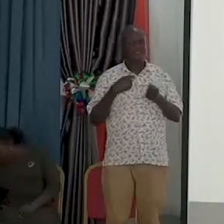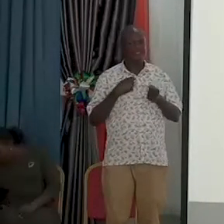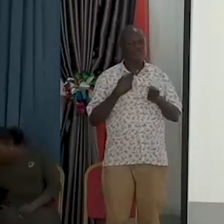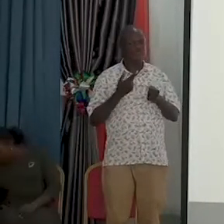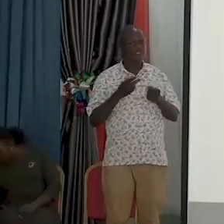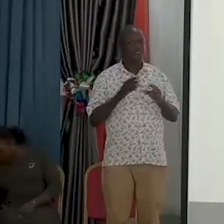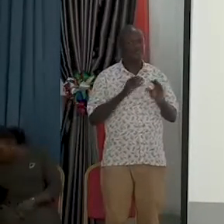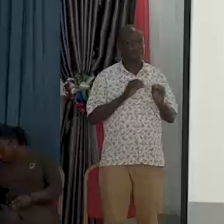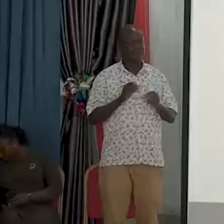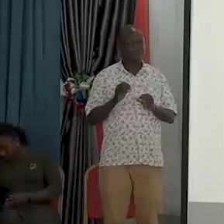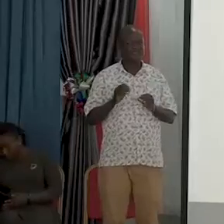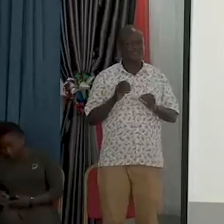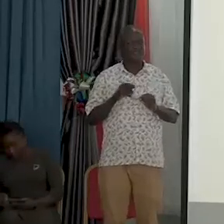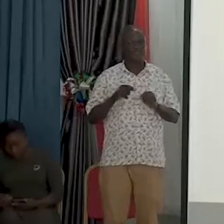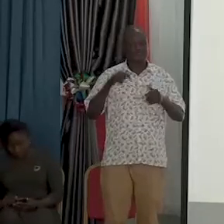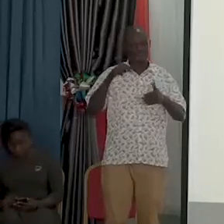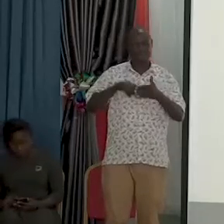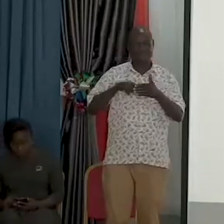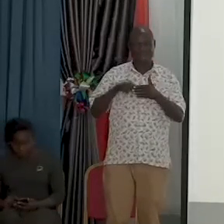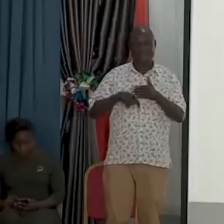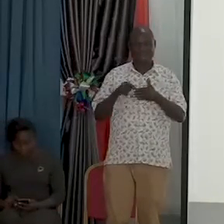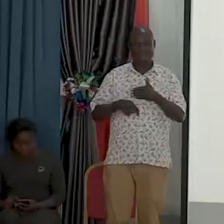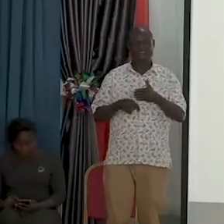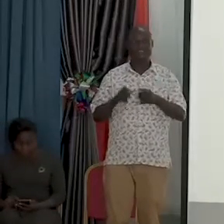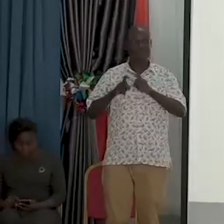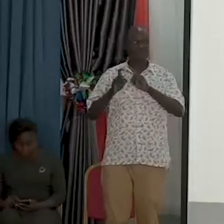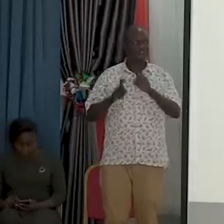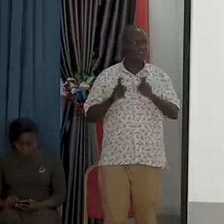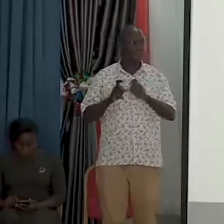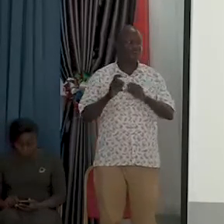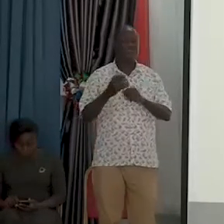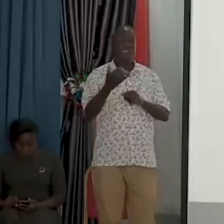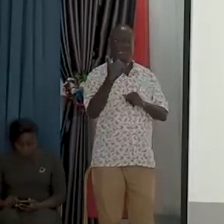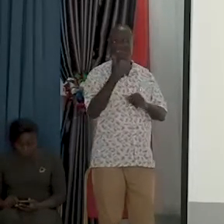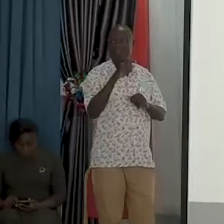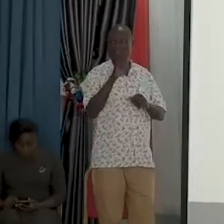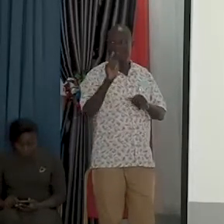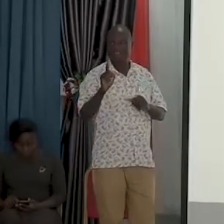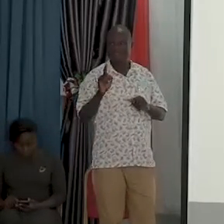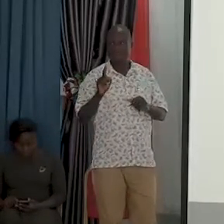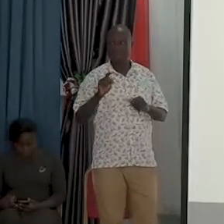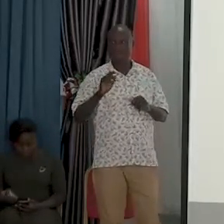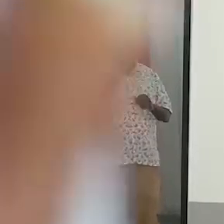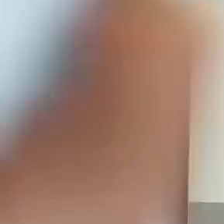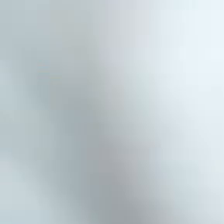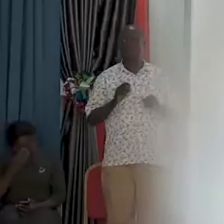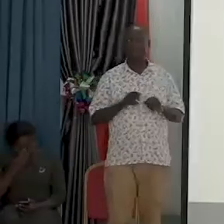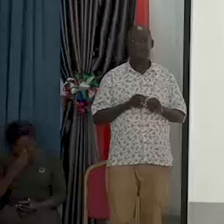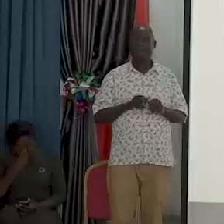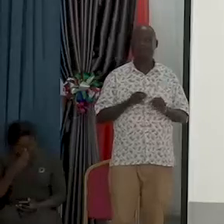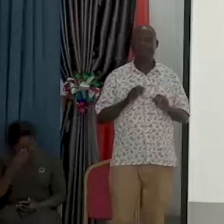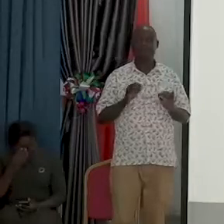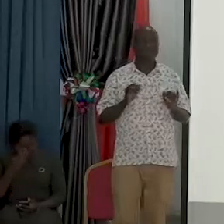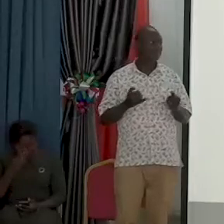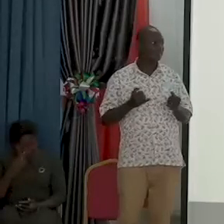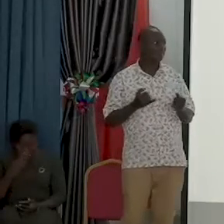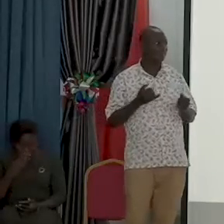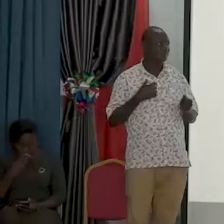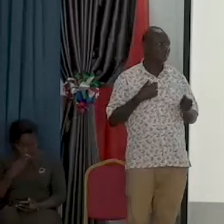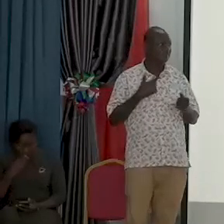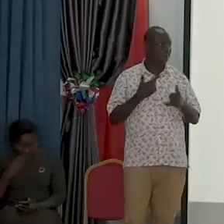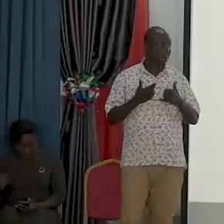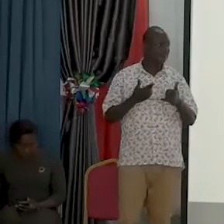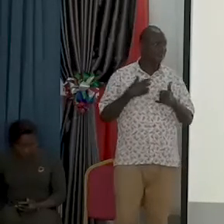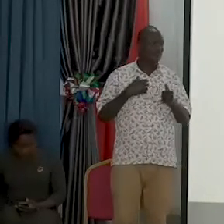go into detail about the kinds of questions that you'll ask yourselves as you do this. So I'll tell you, in Oklahoma, for